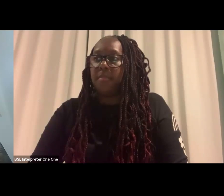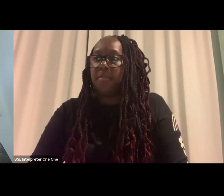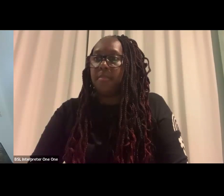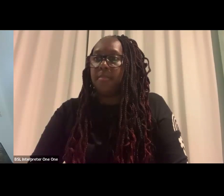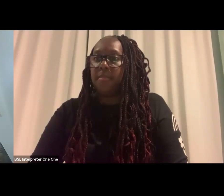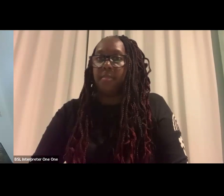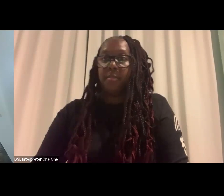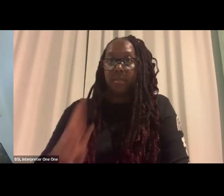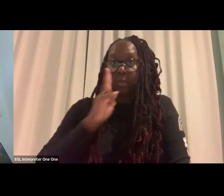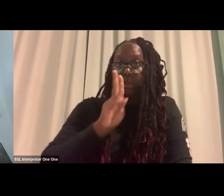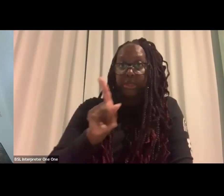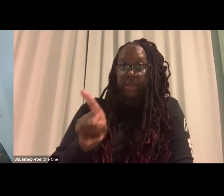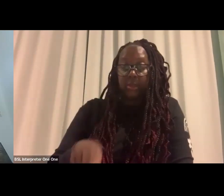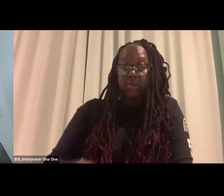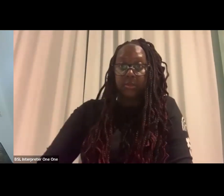Can you see now?